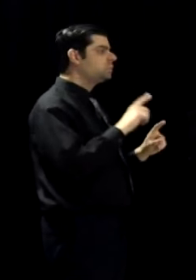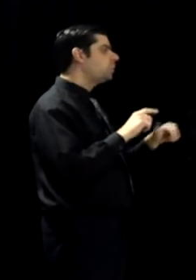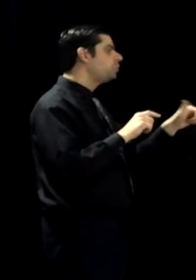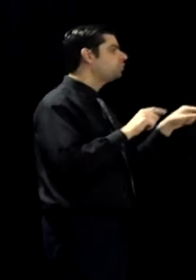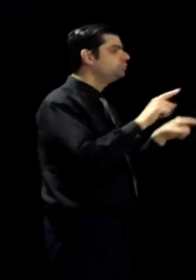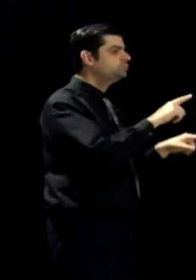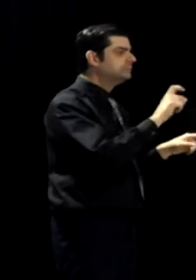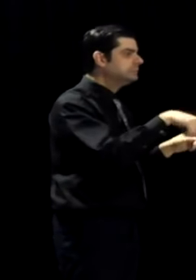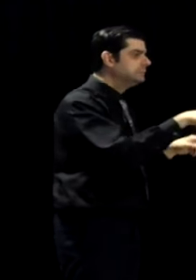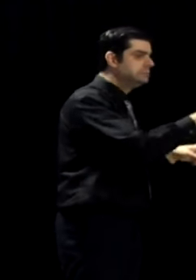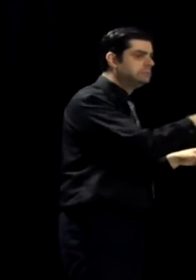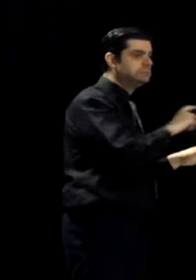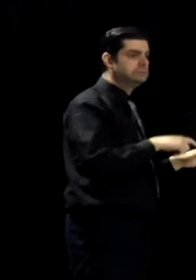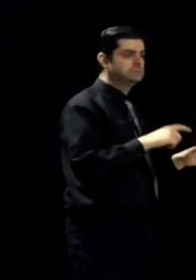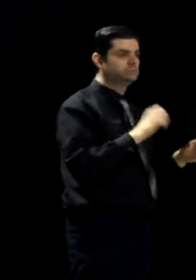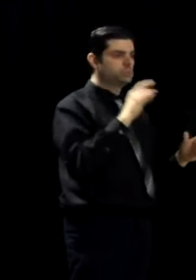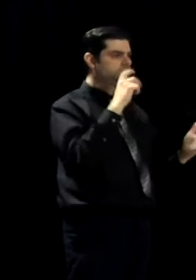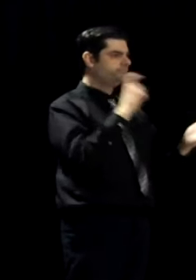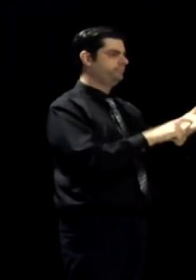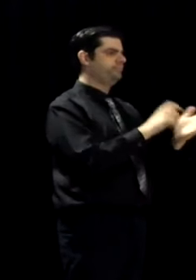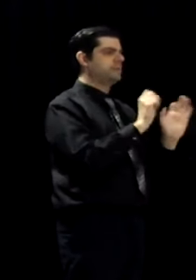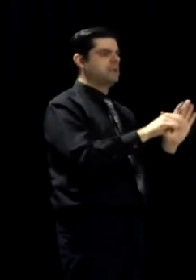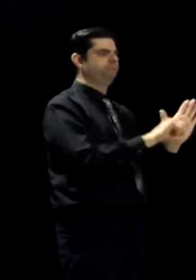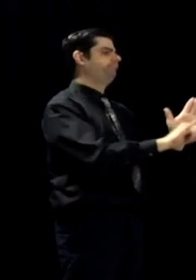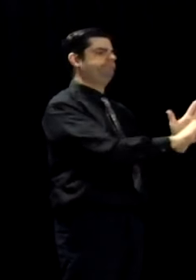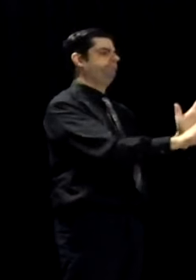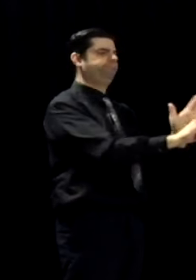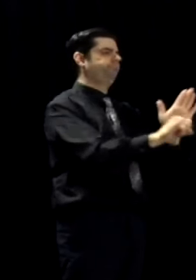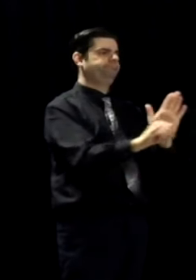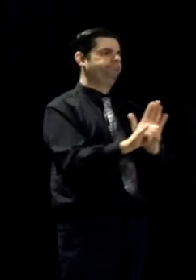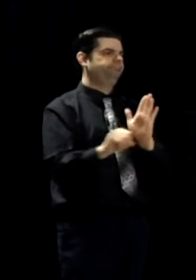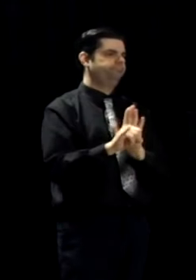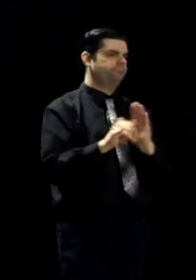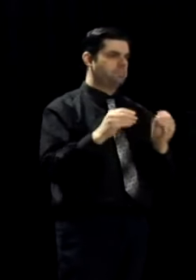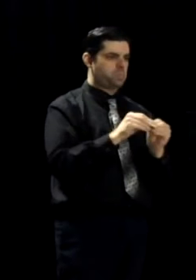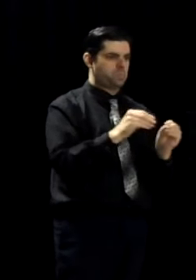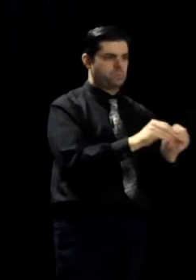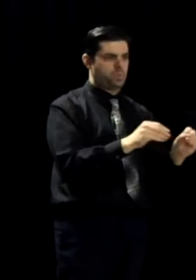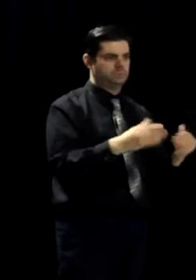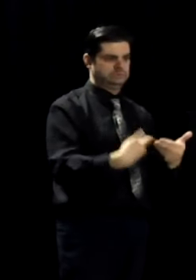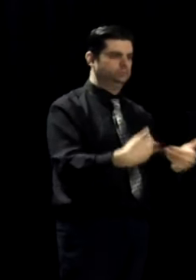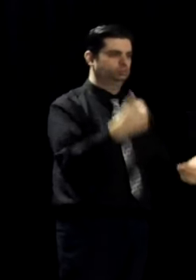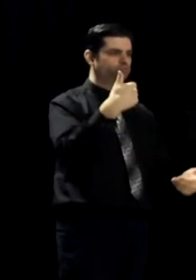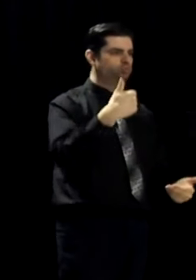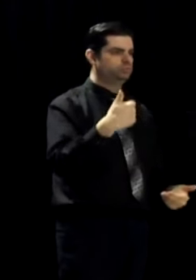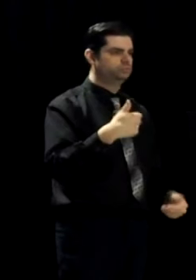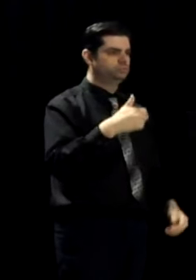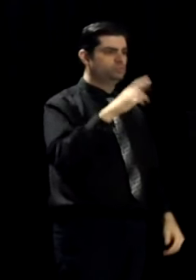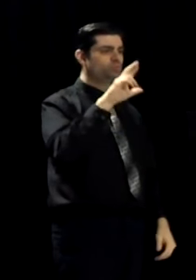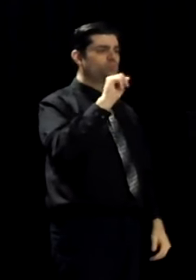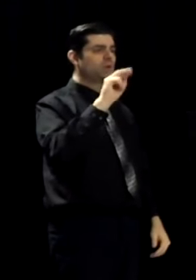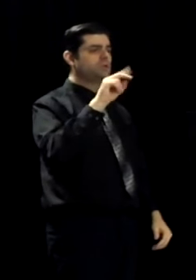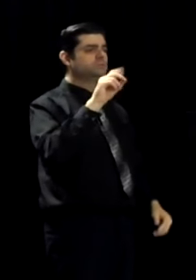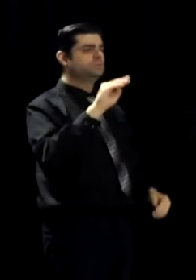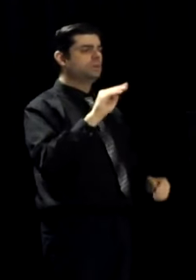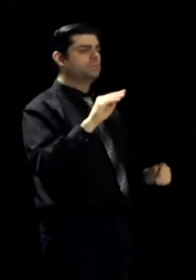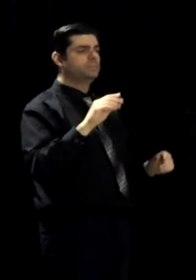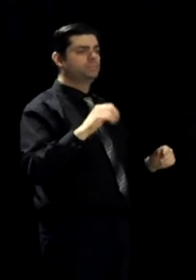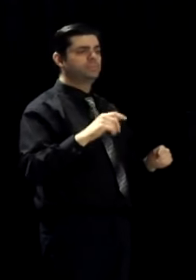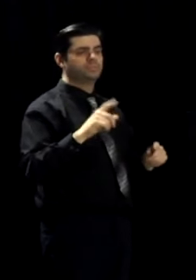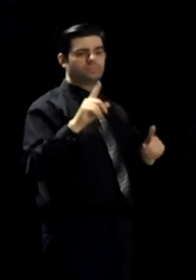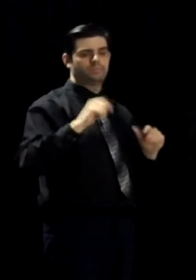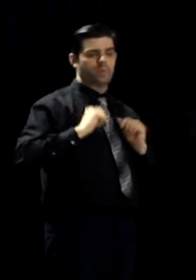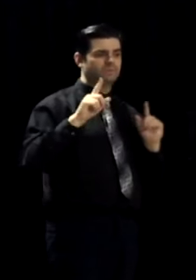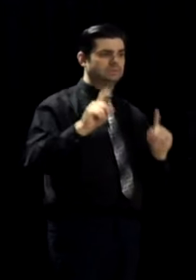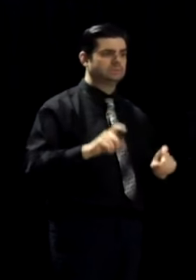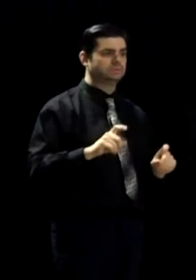it. Or you're going to have random proactive testing, and those numbers will come down. But the community spread is what